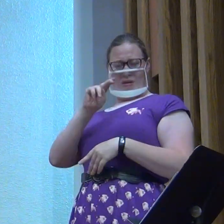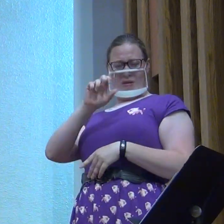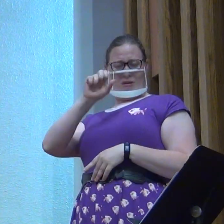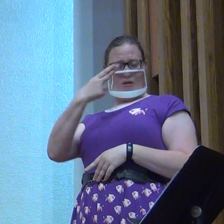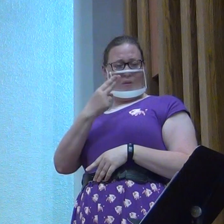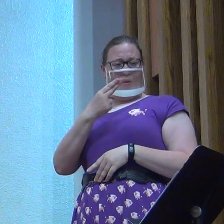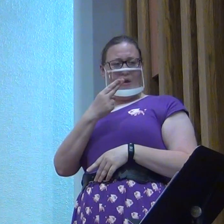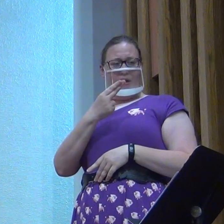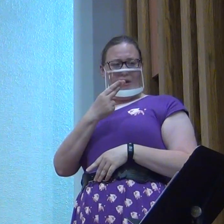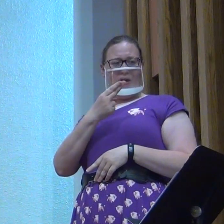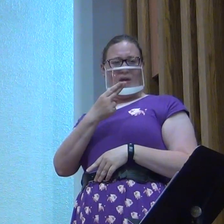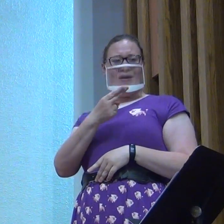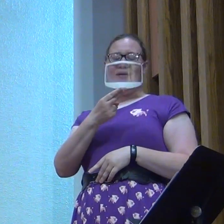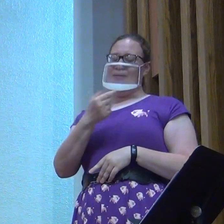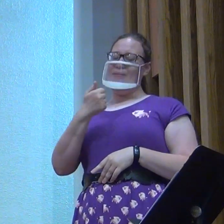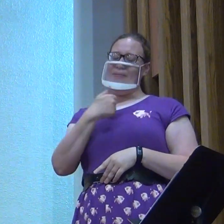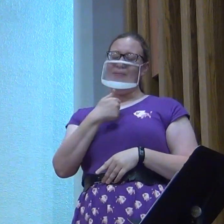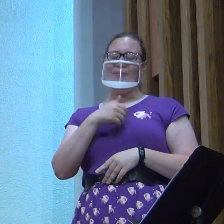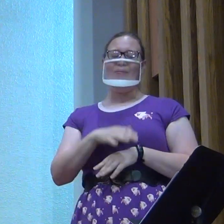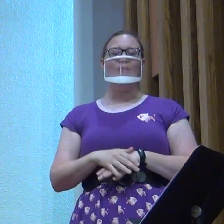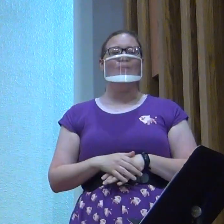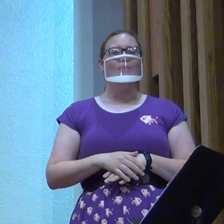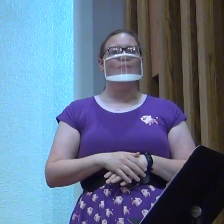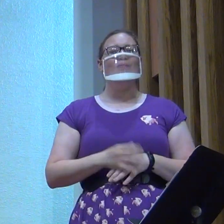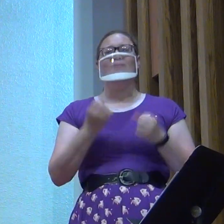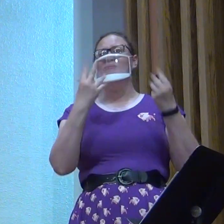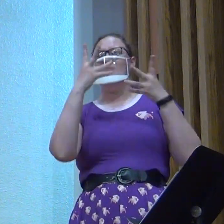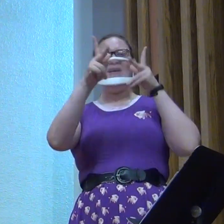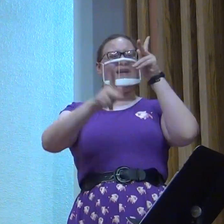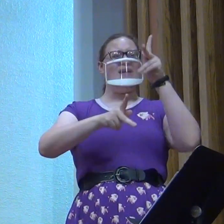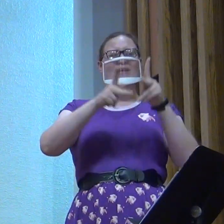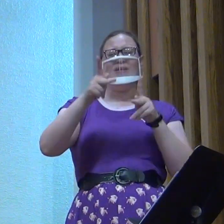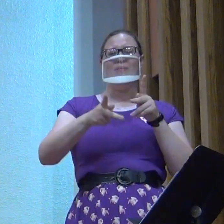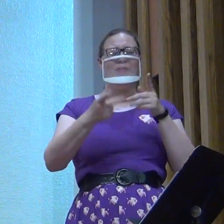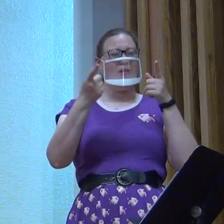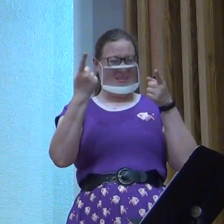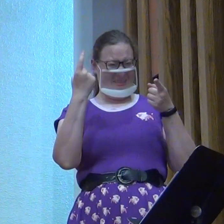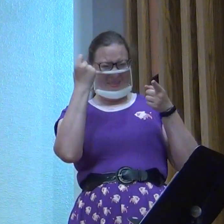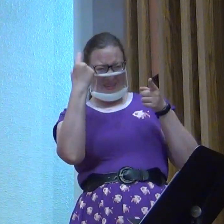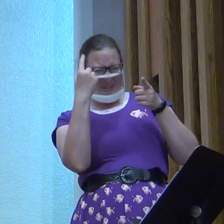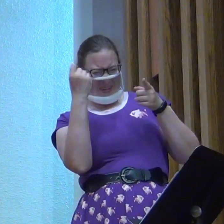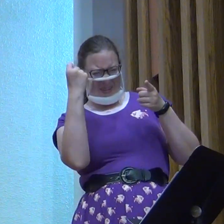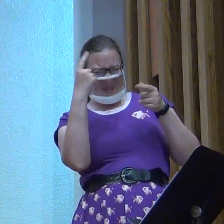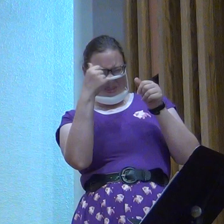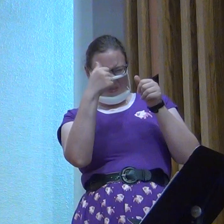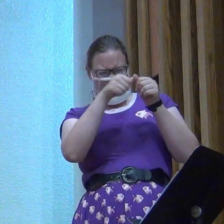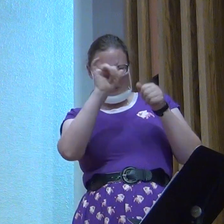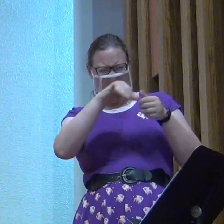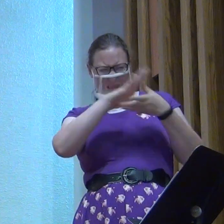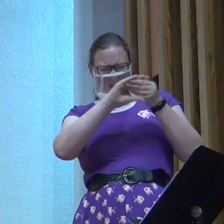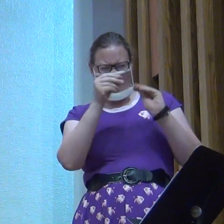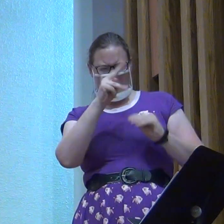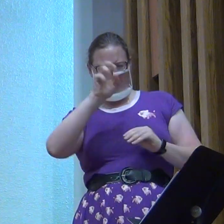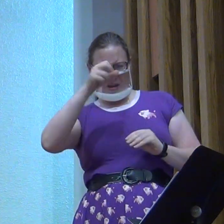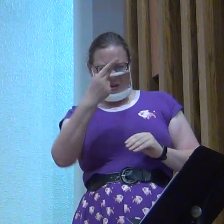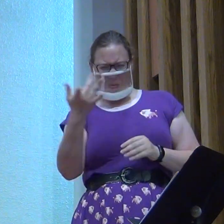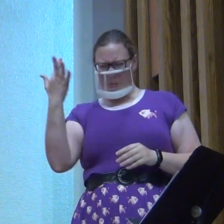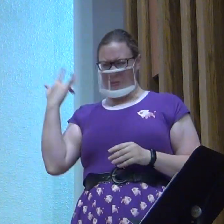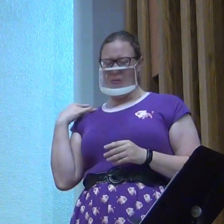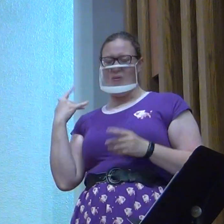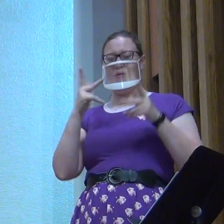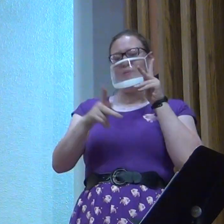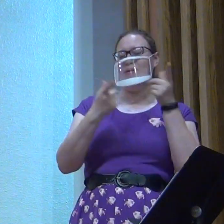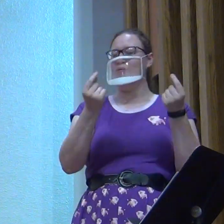the days of the Son of Man. Many people were eating, drinking, marrying, and being given